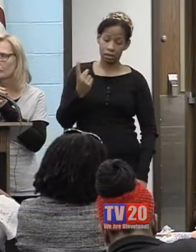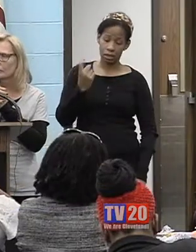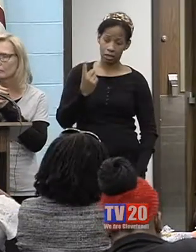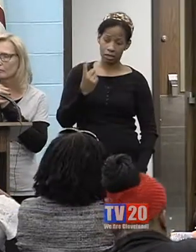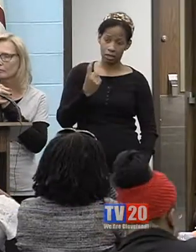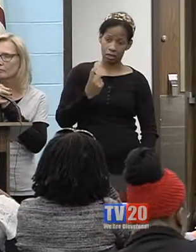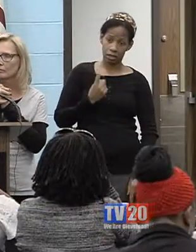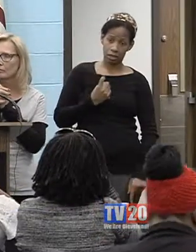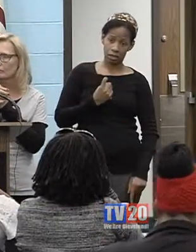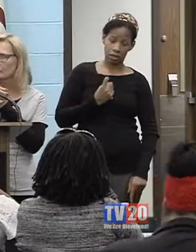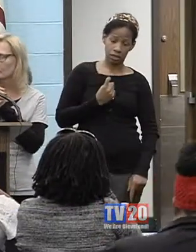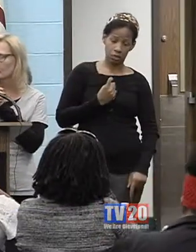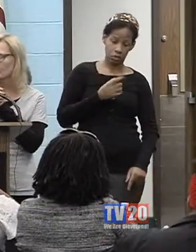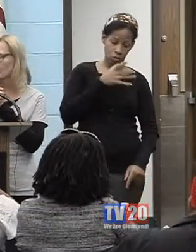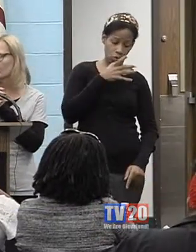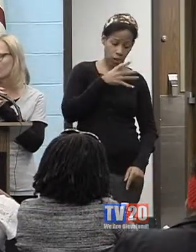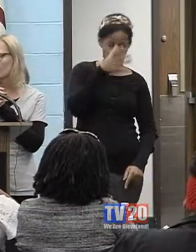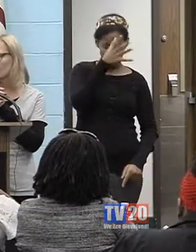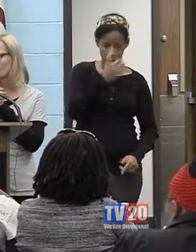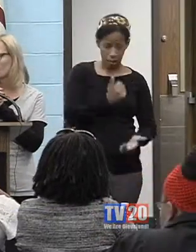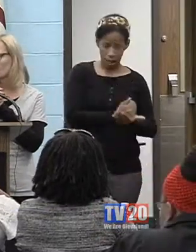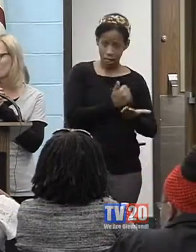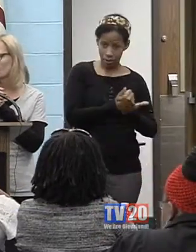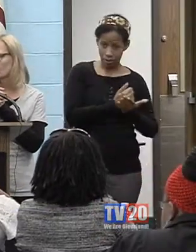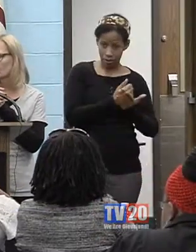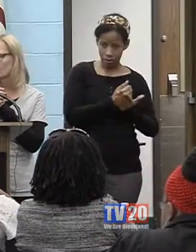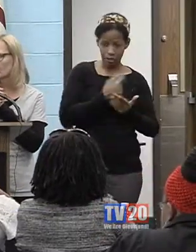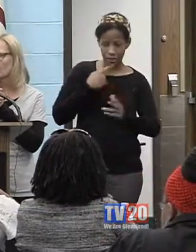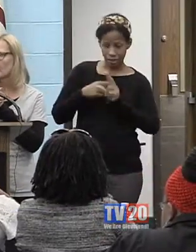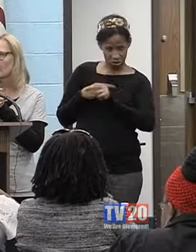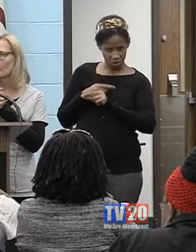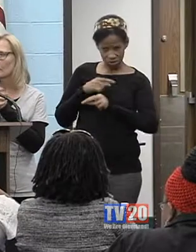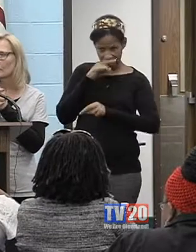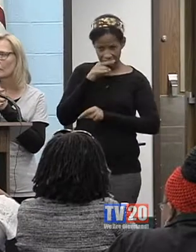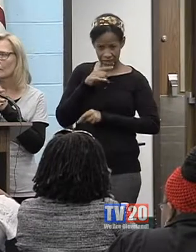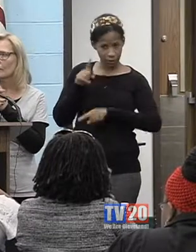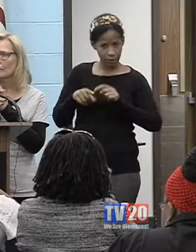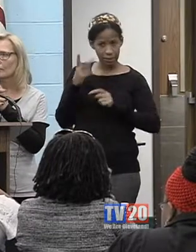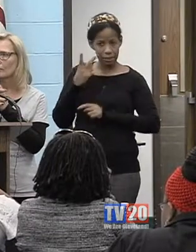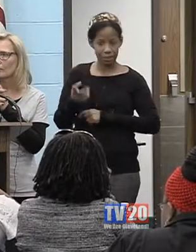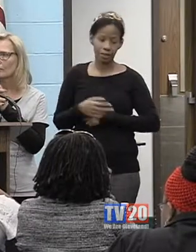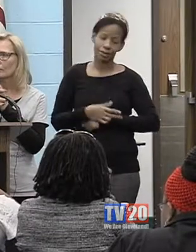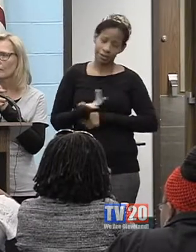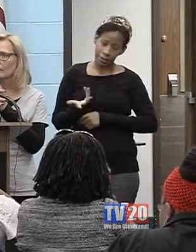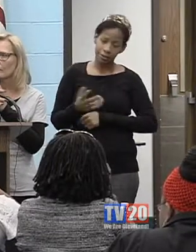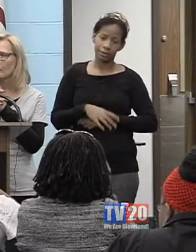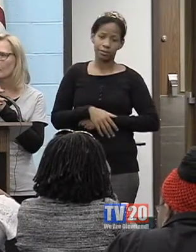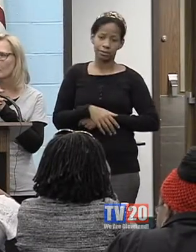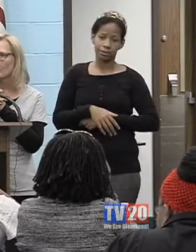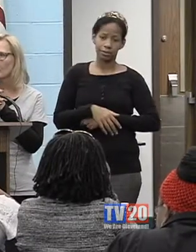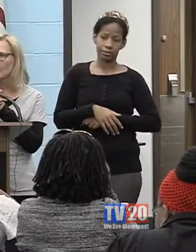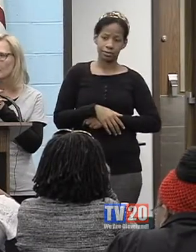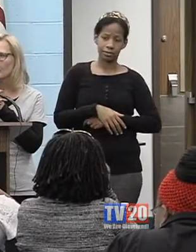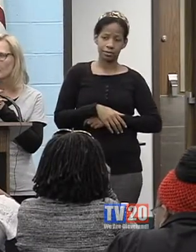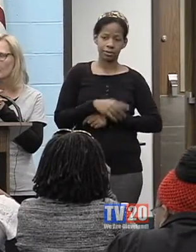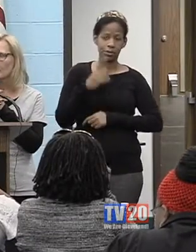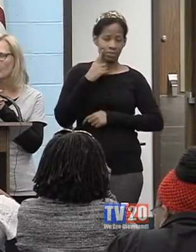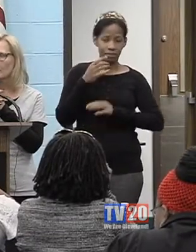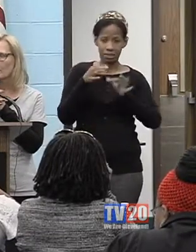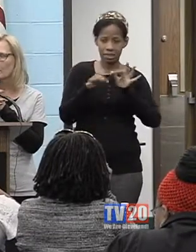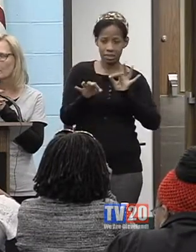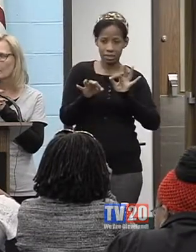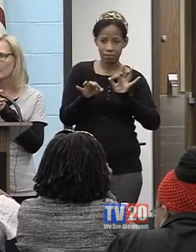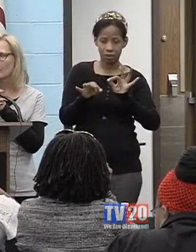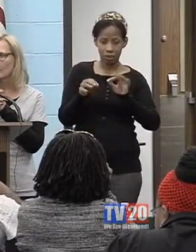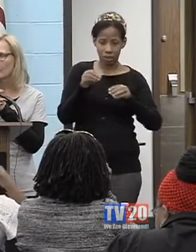together? Oh, honey, we can't. And so Alicia talked about contrast, but also to pair with that, you may just take a little lid of a jar to